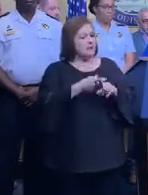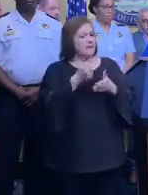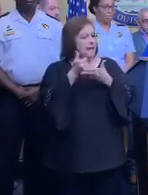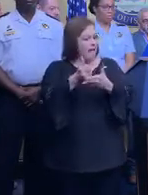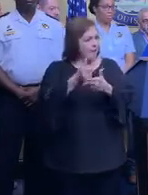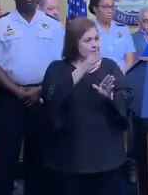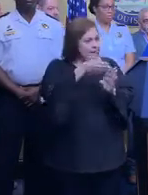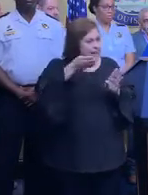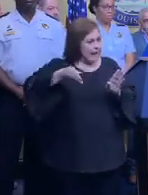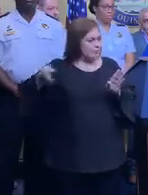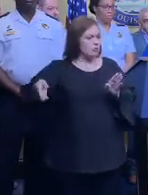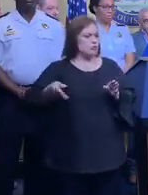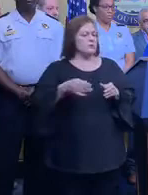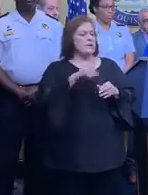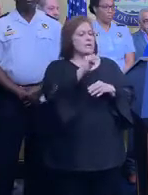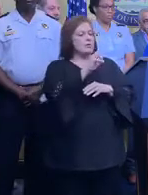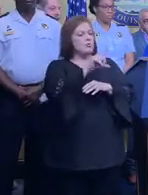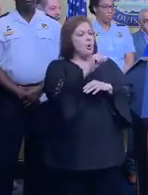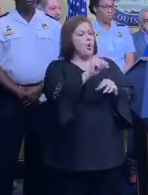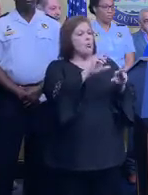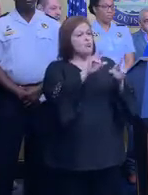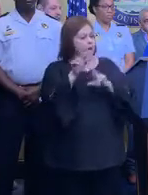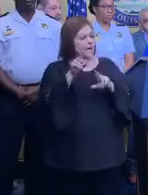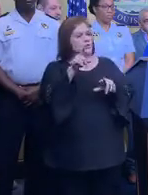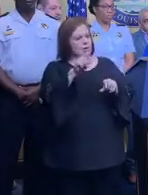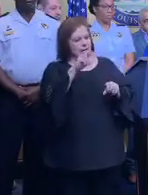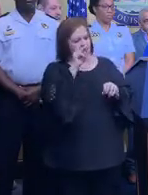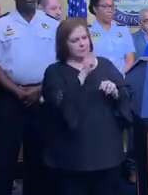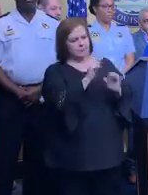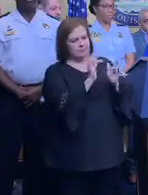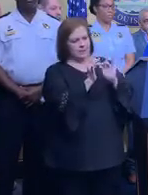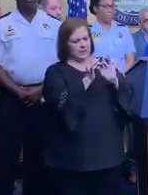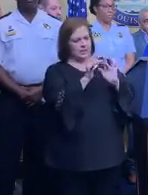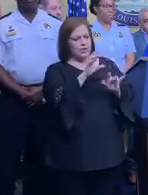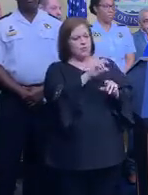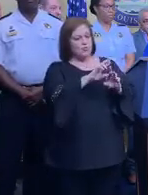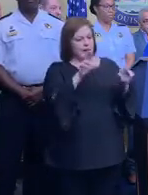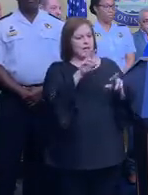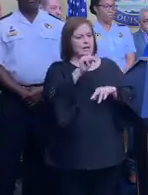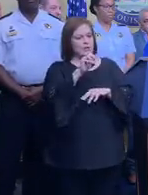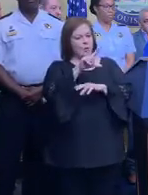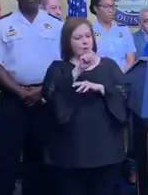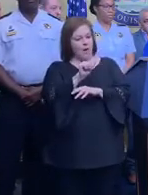Stay connected to NOLA Ready and city updates.